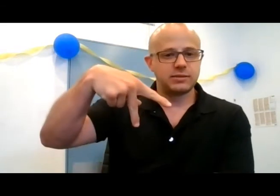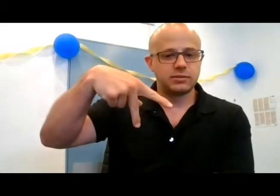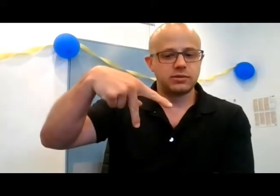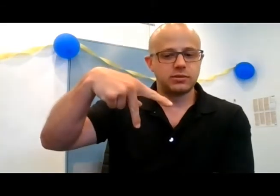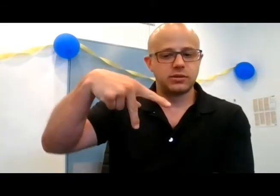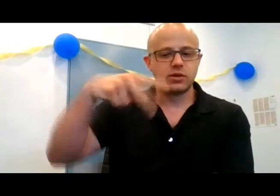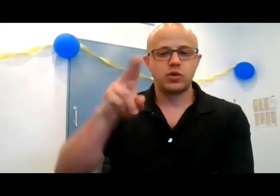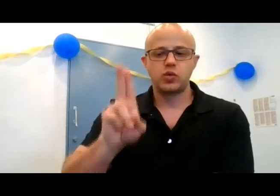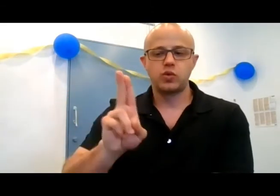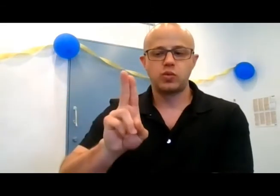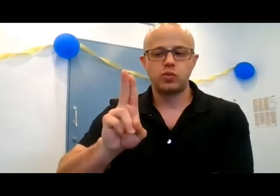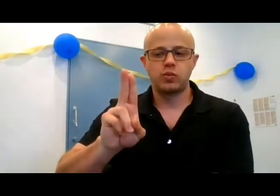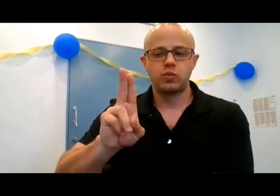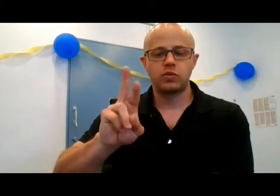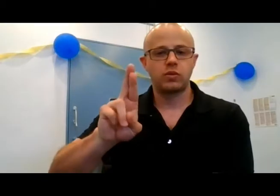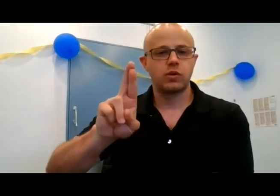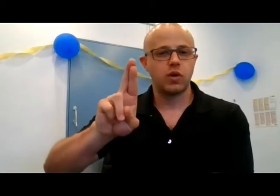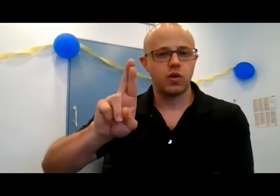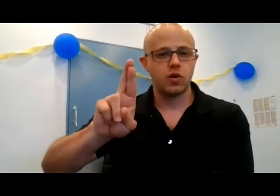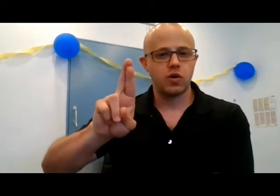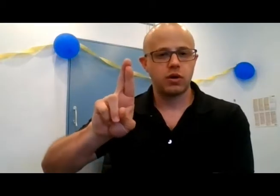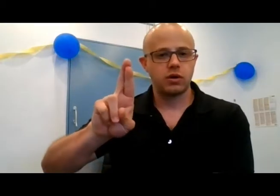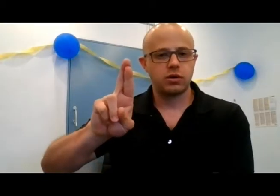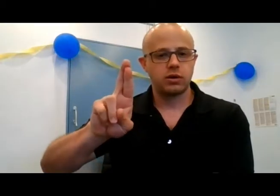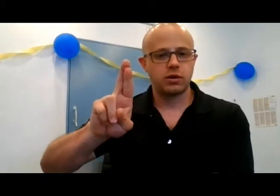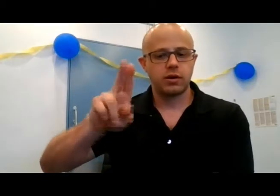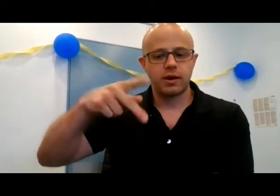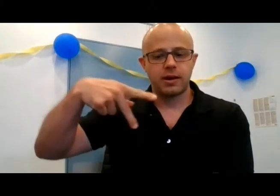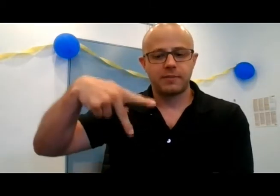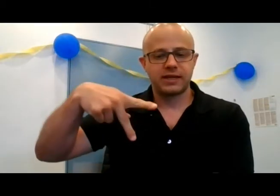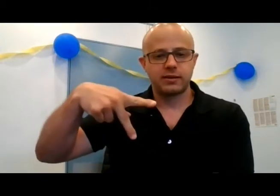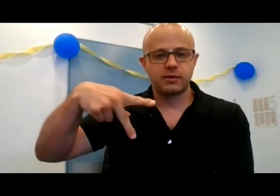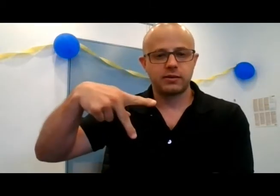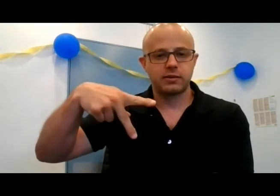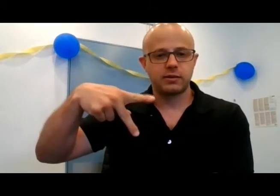The next color is purple,